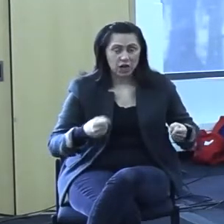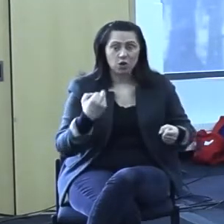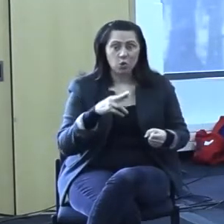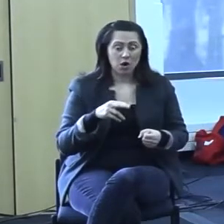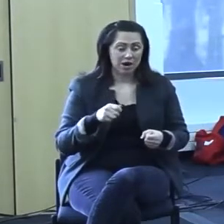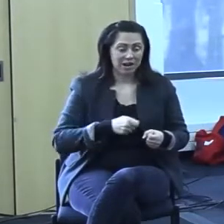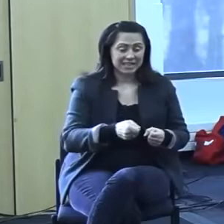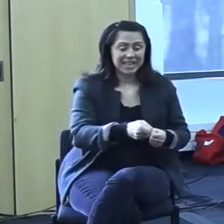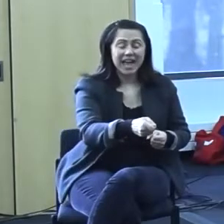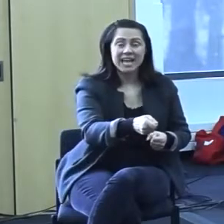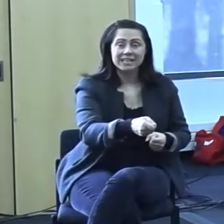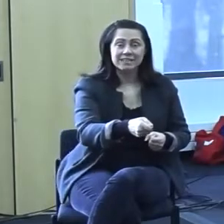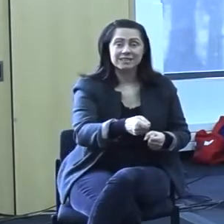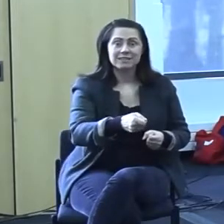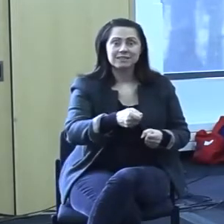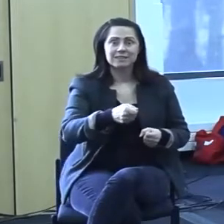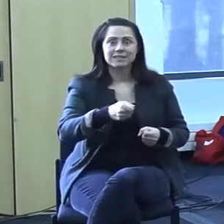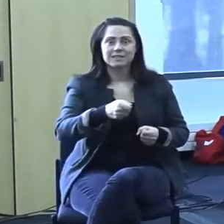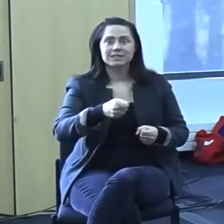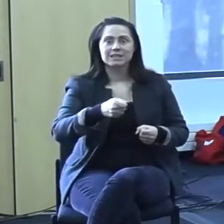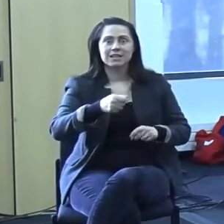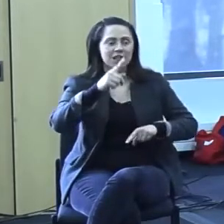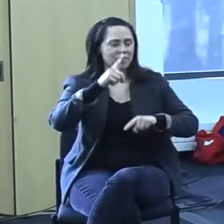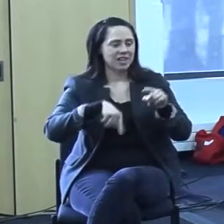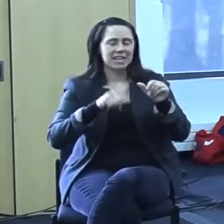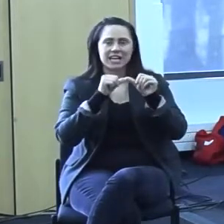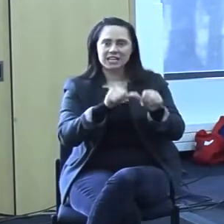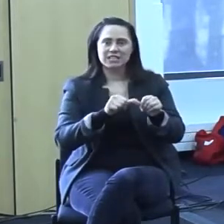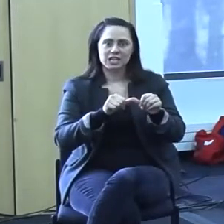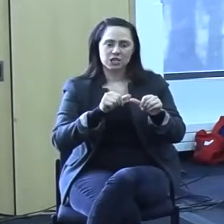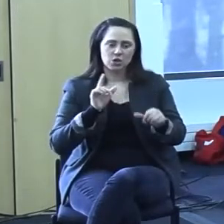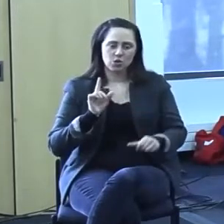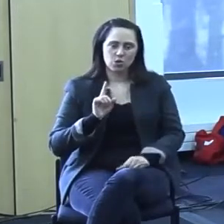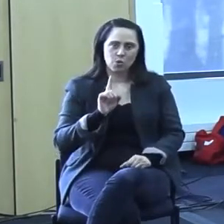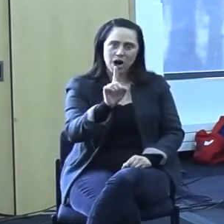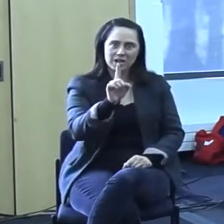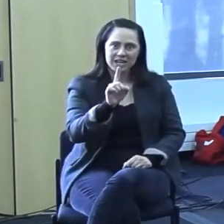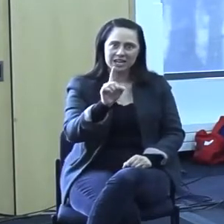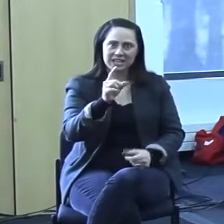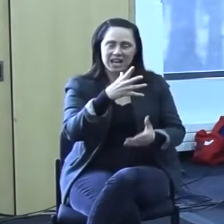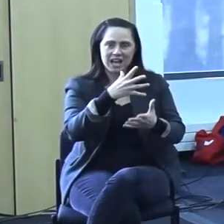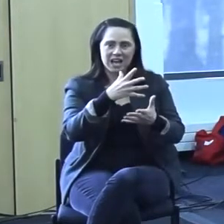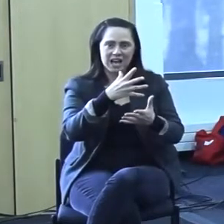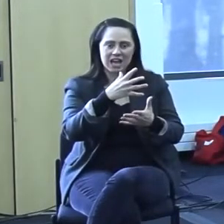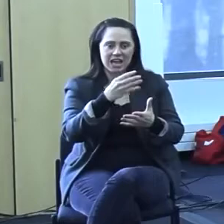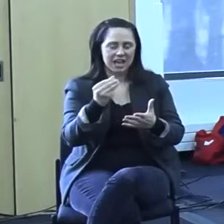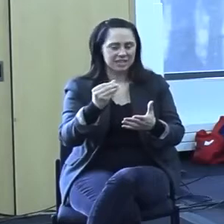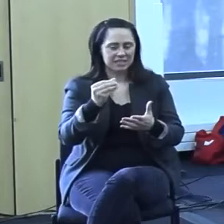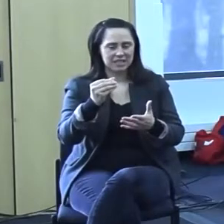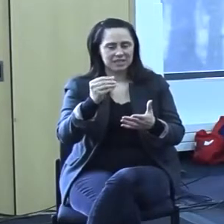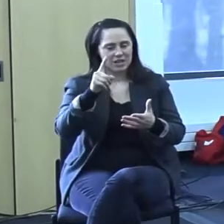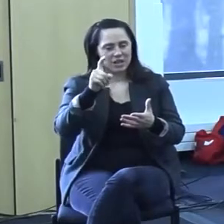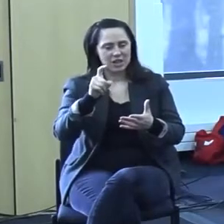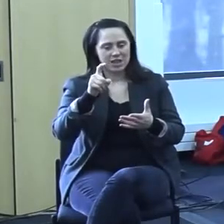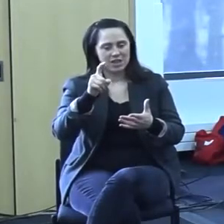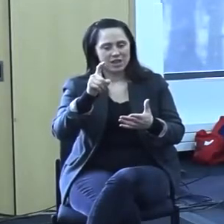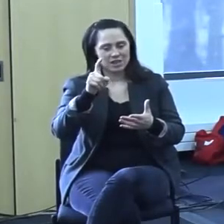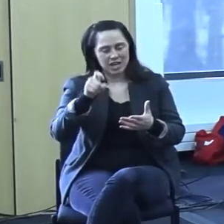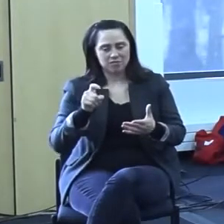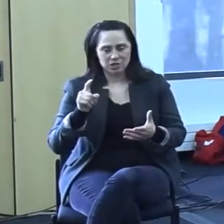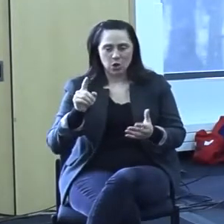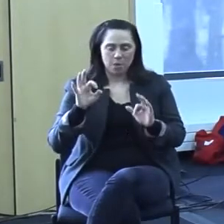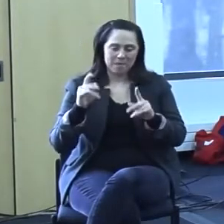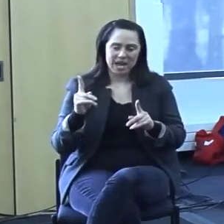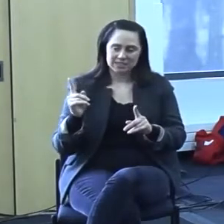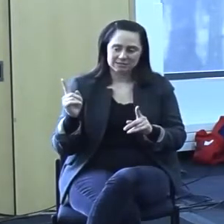cane, they keep continue walking and they want to go down the ramps. And